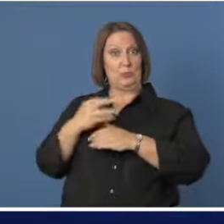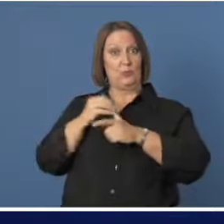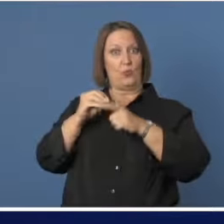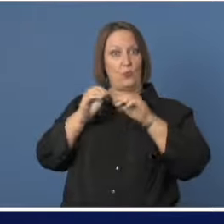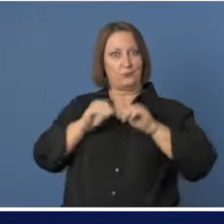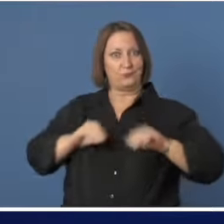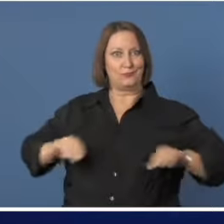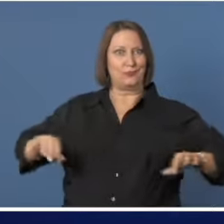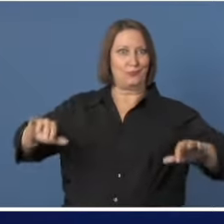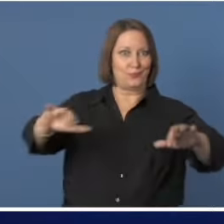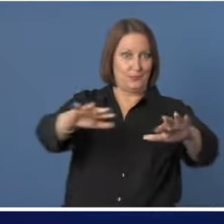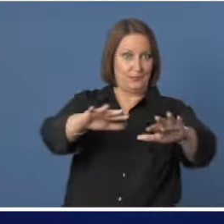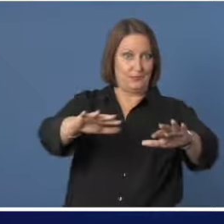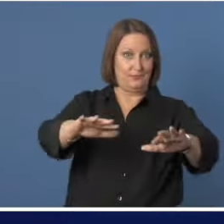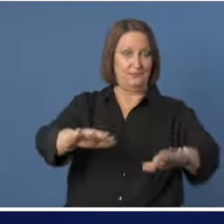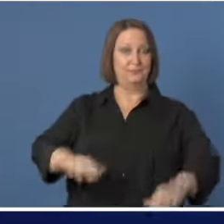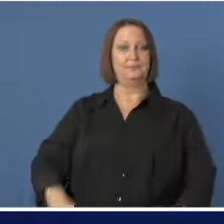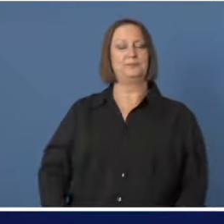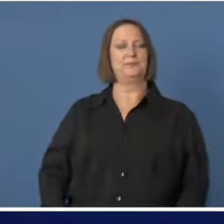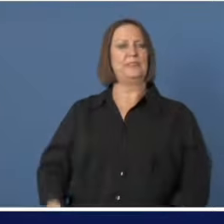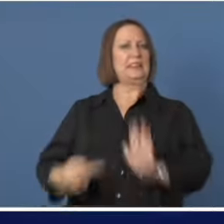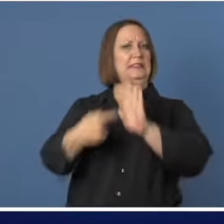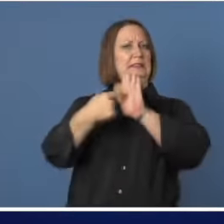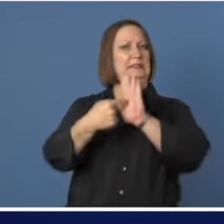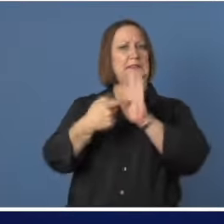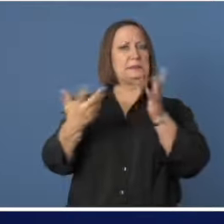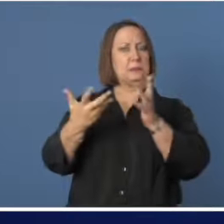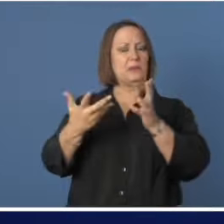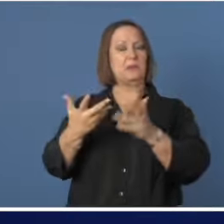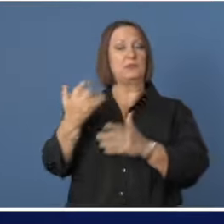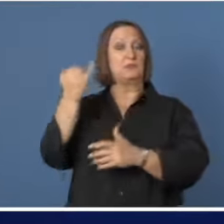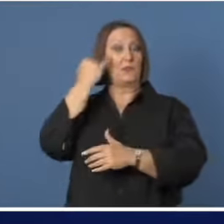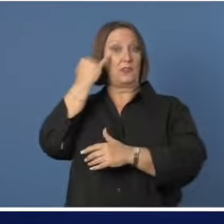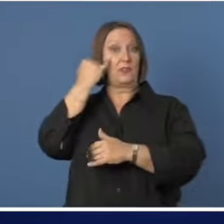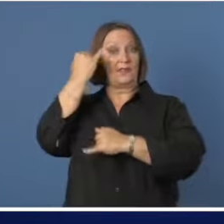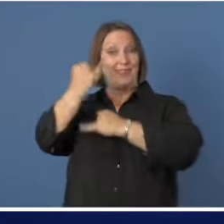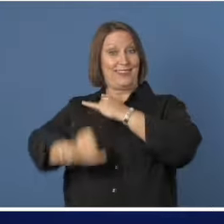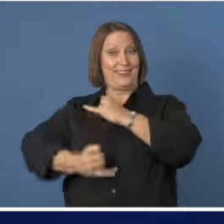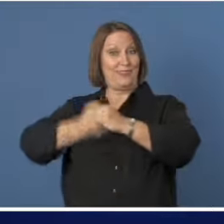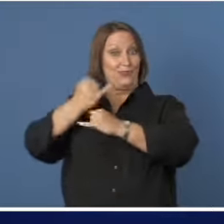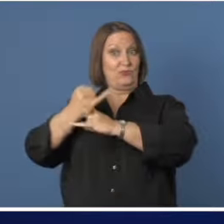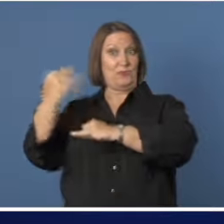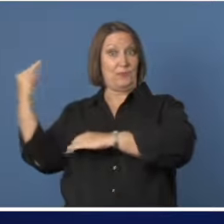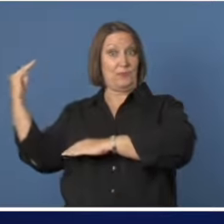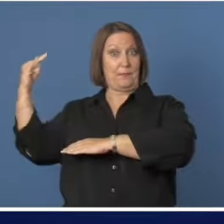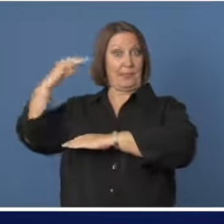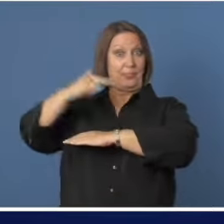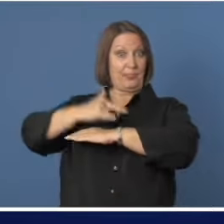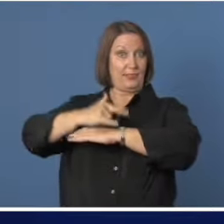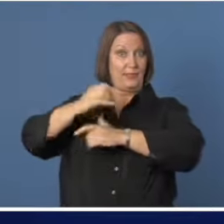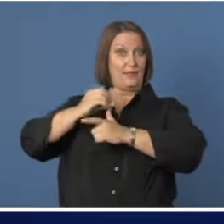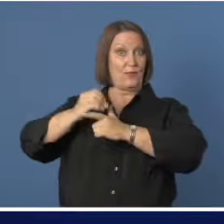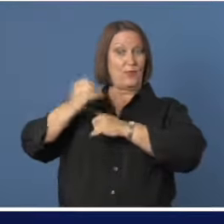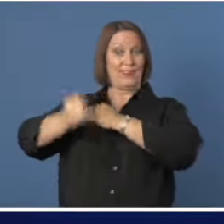the United States. For example, at international ports of